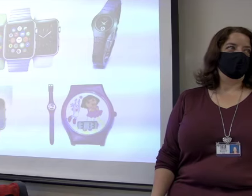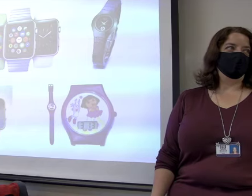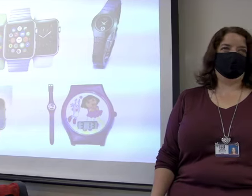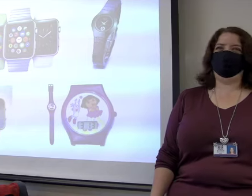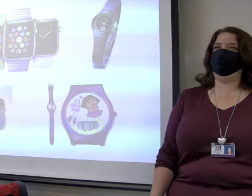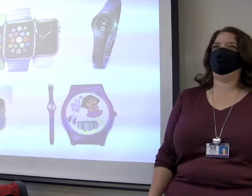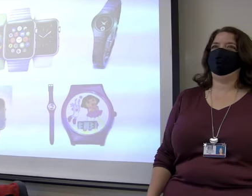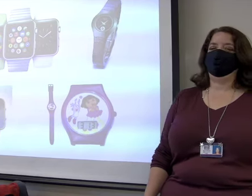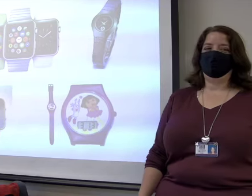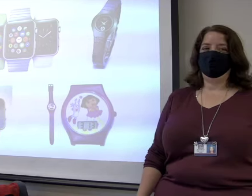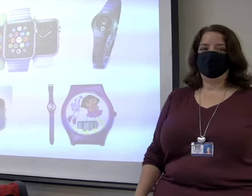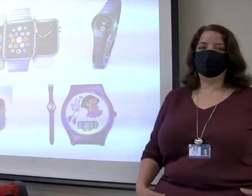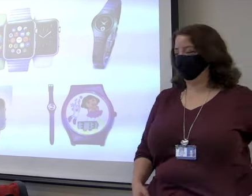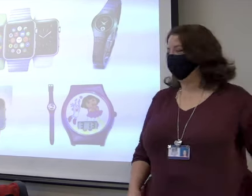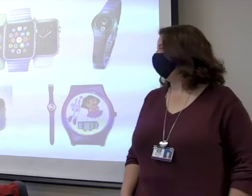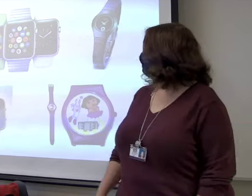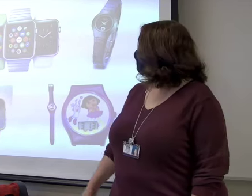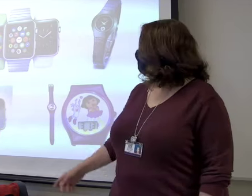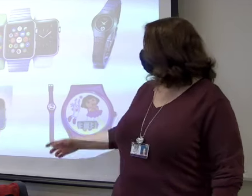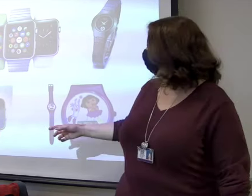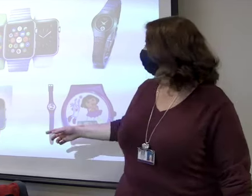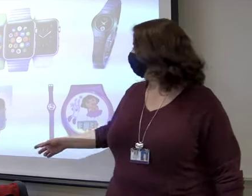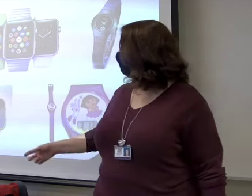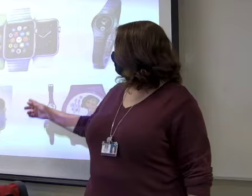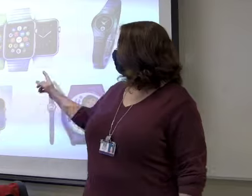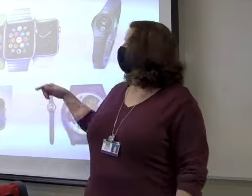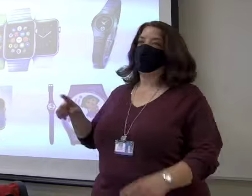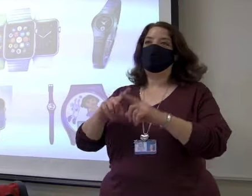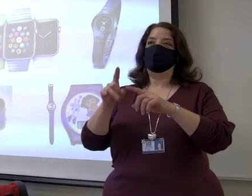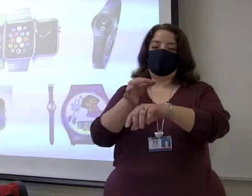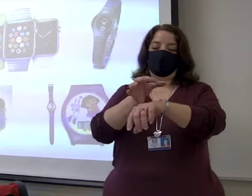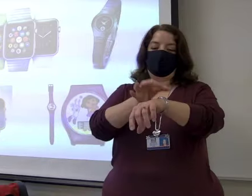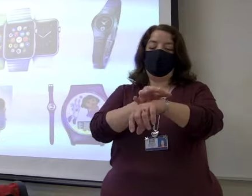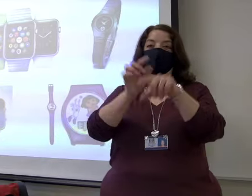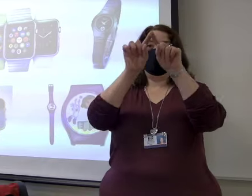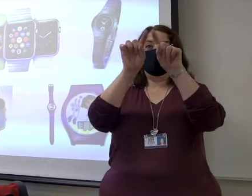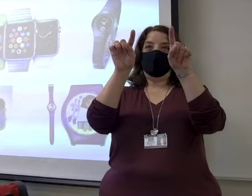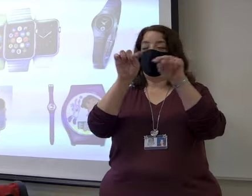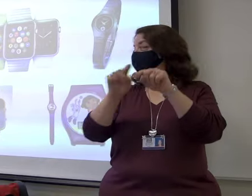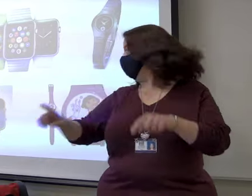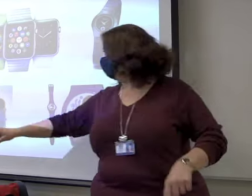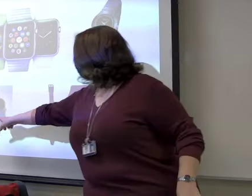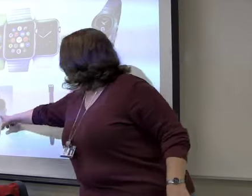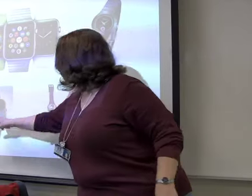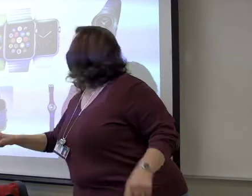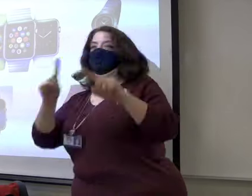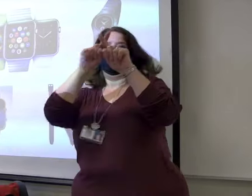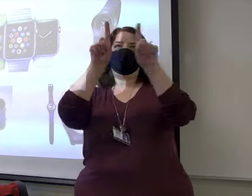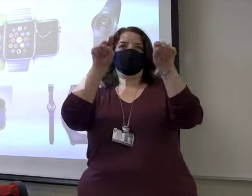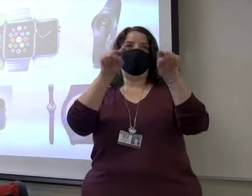Yeah. Destroy. Okay. Destroy. All right, so or if it's a watch face like this one, this watch face is